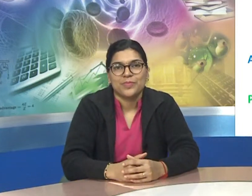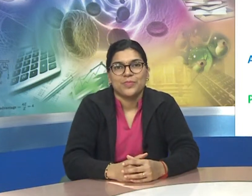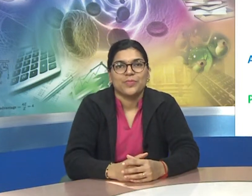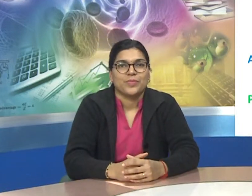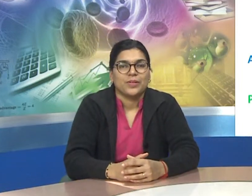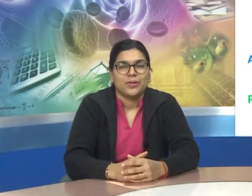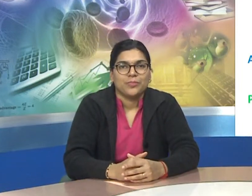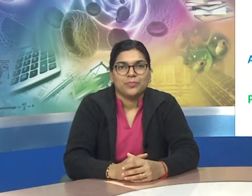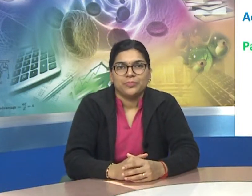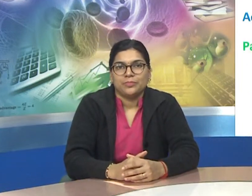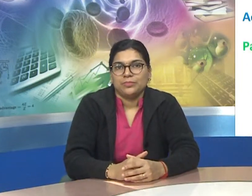more examples.